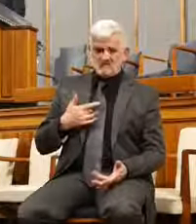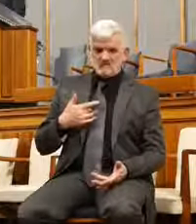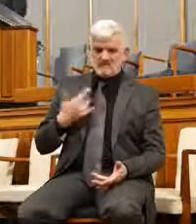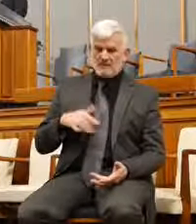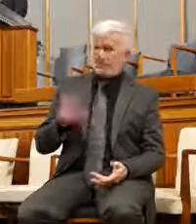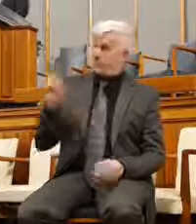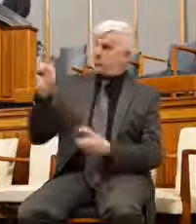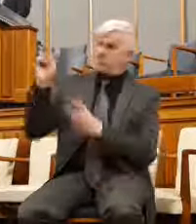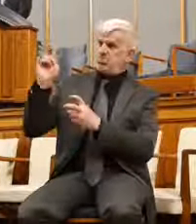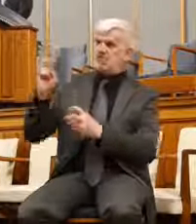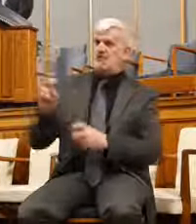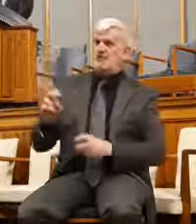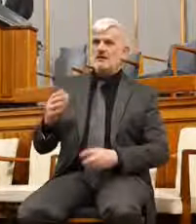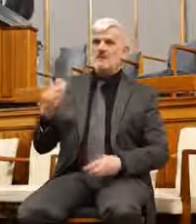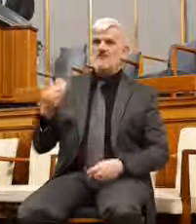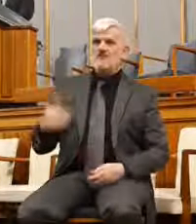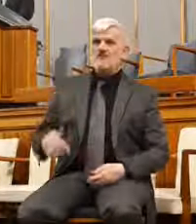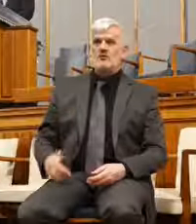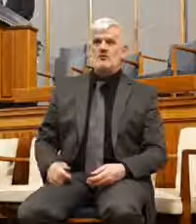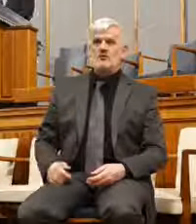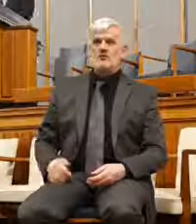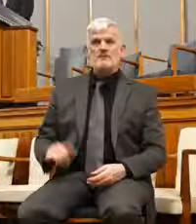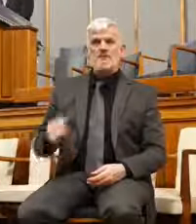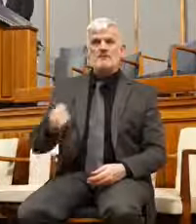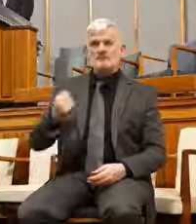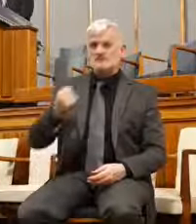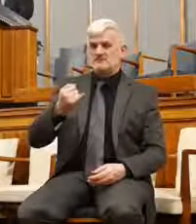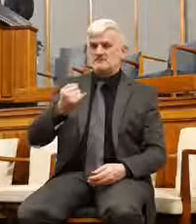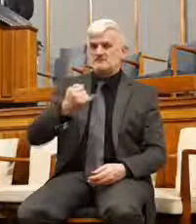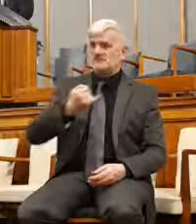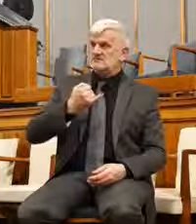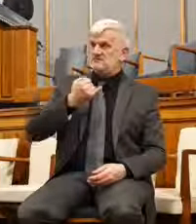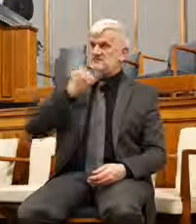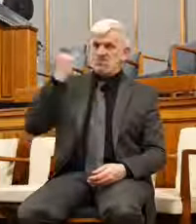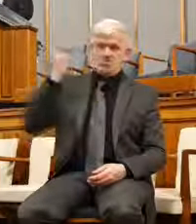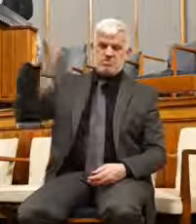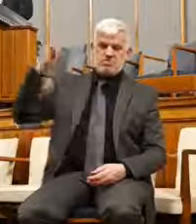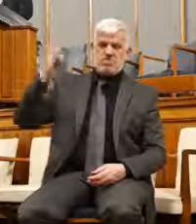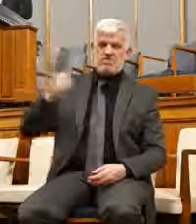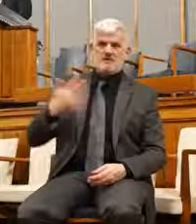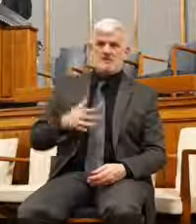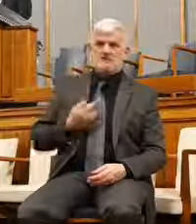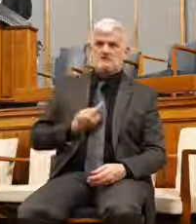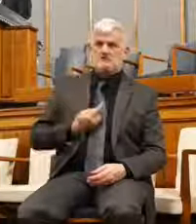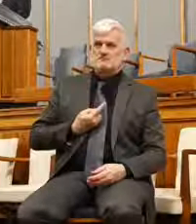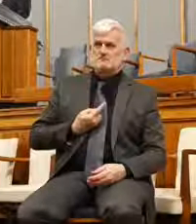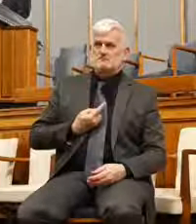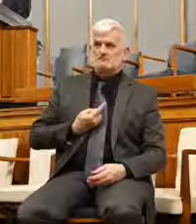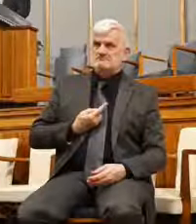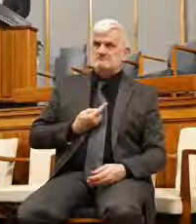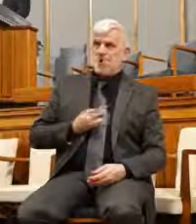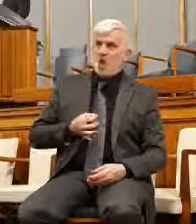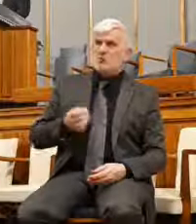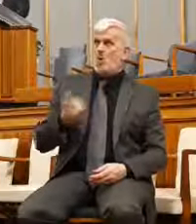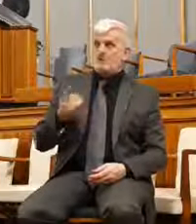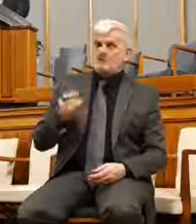times, those who used him even just as a profanity, as a swear word. What's he